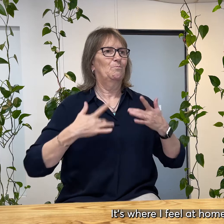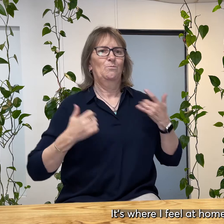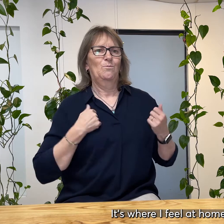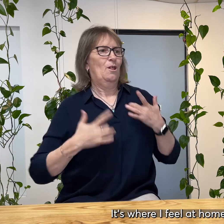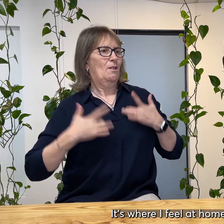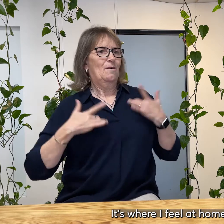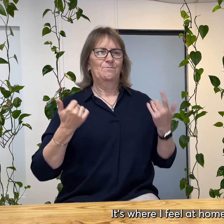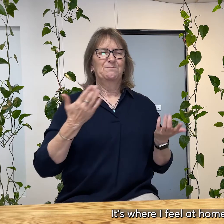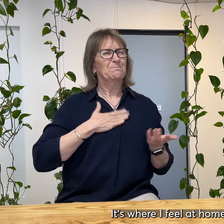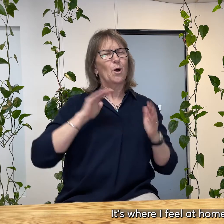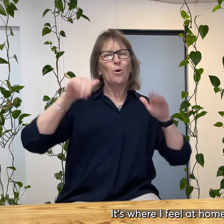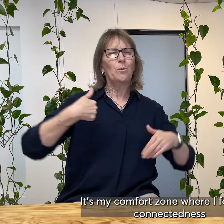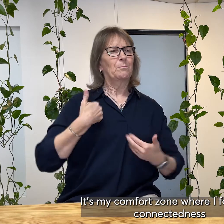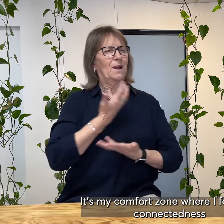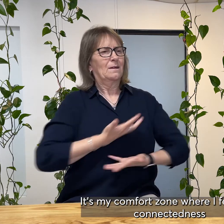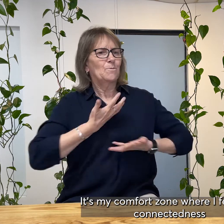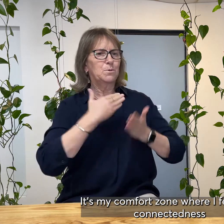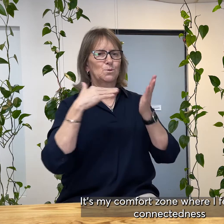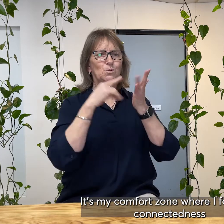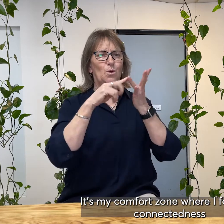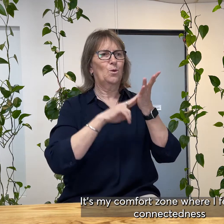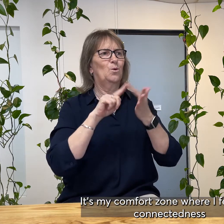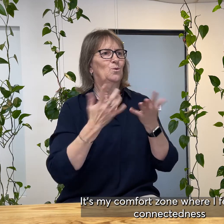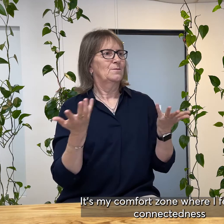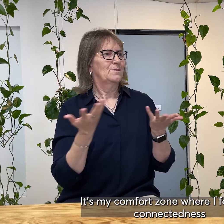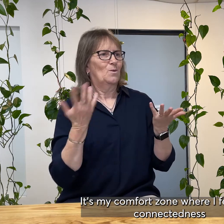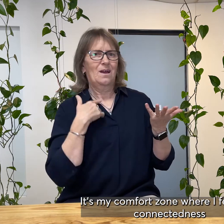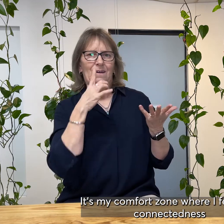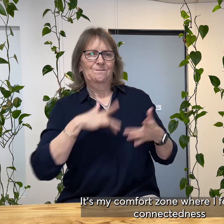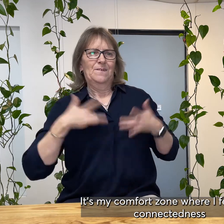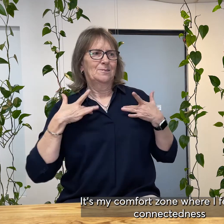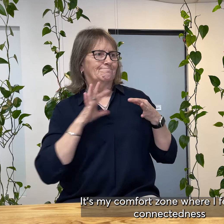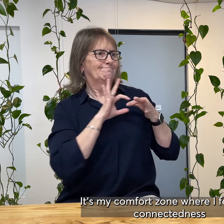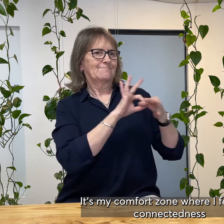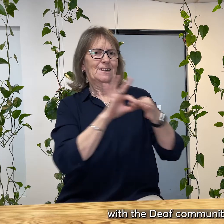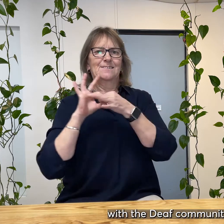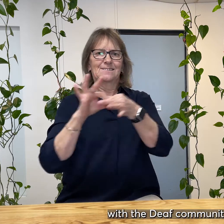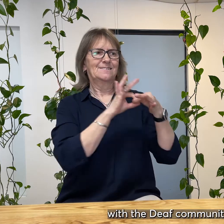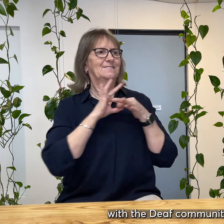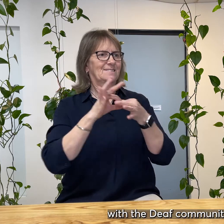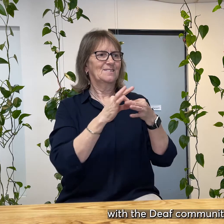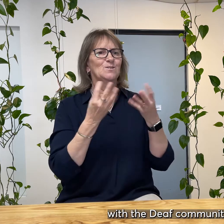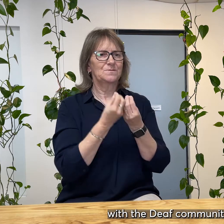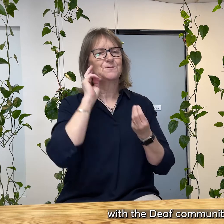life. It's where I feel at home. It's my comfort zone, where I feel that connectiveness with the deaf